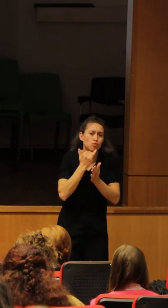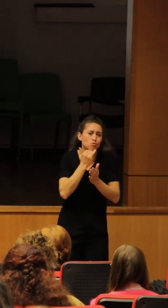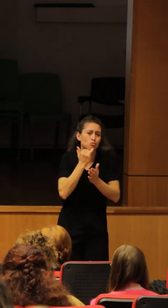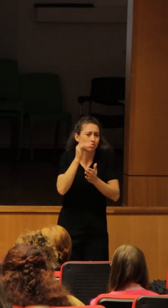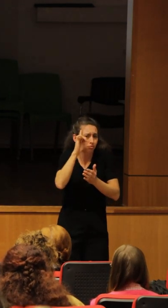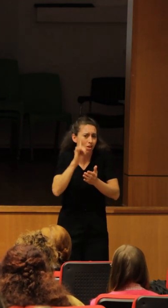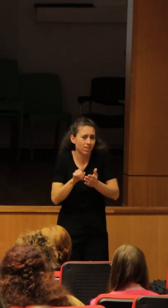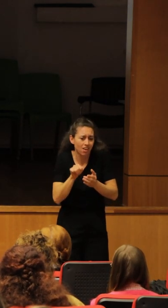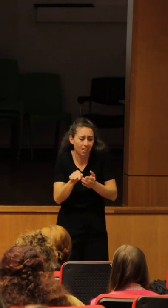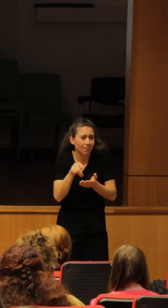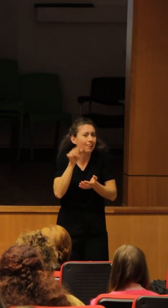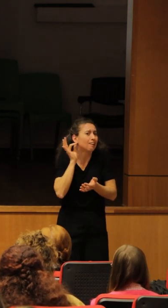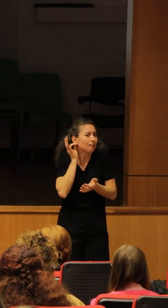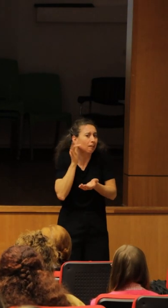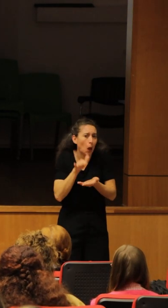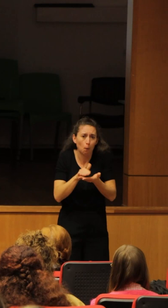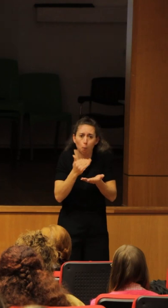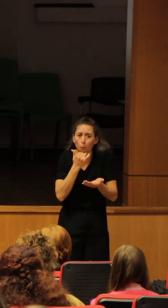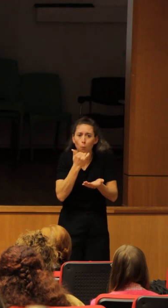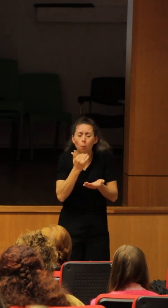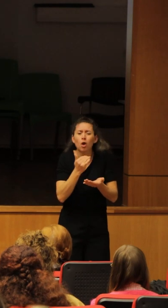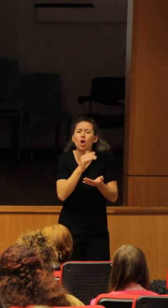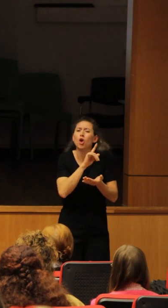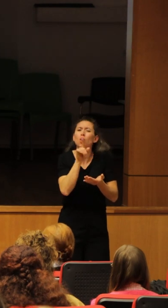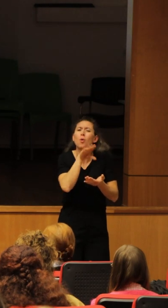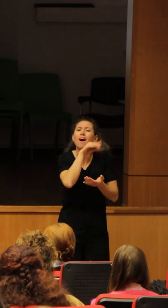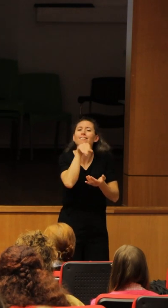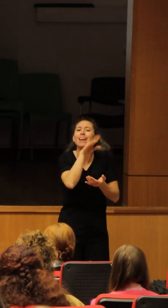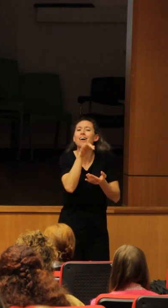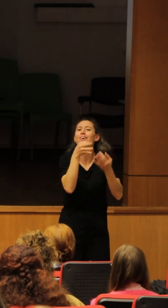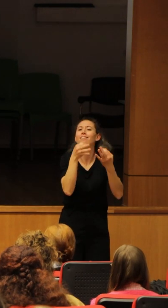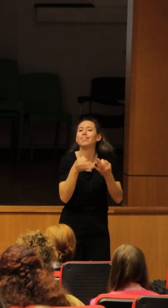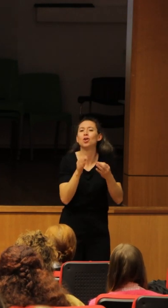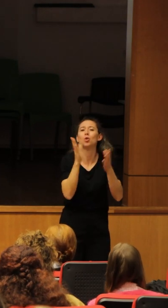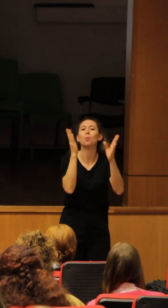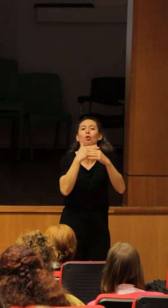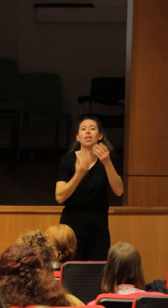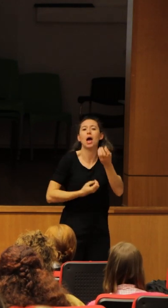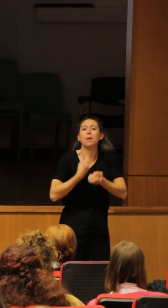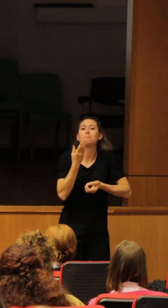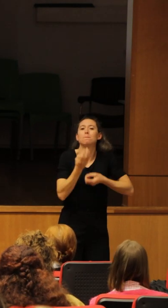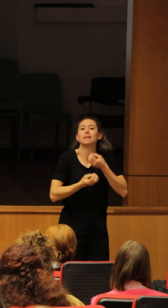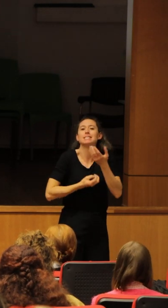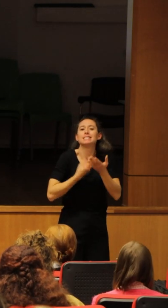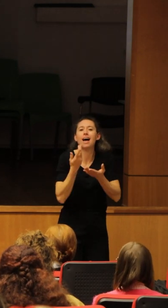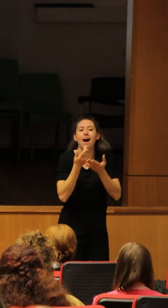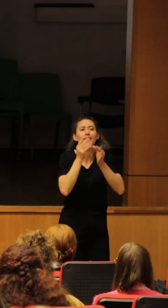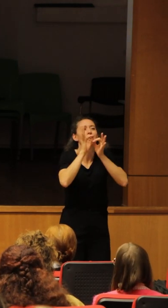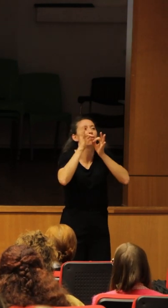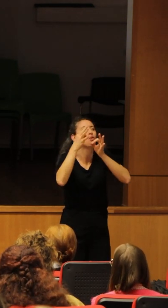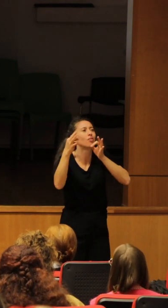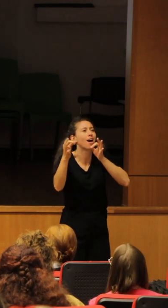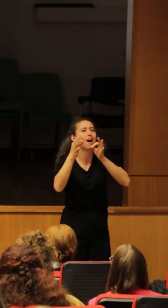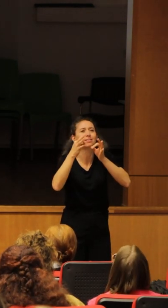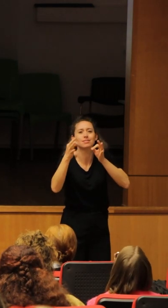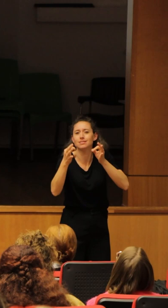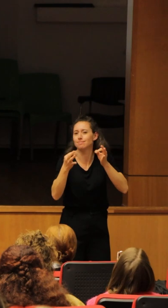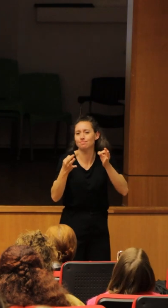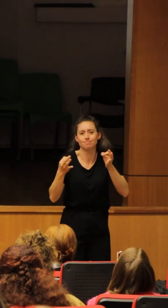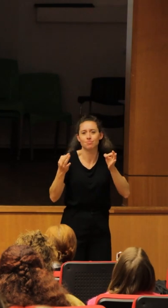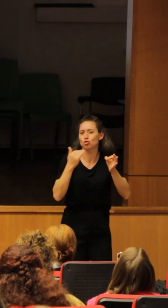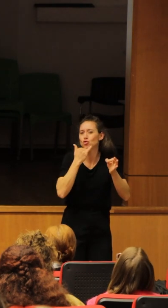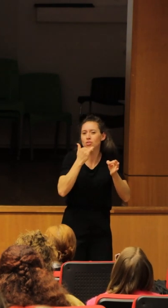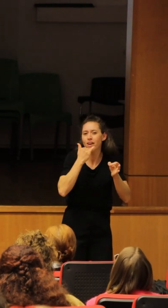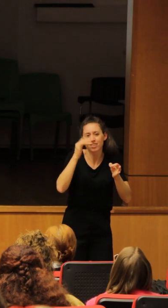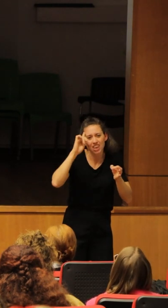to express high hopes. Tampoco hablaba demasiado bien como para expresarse pomposamente. She just stood there and then she